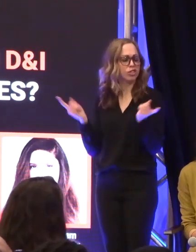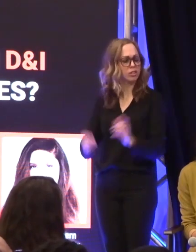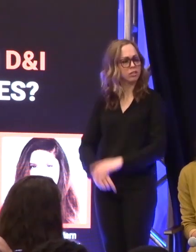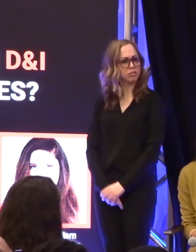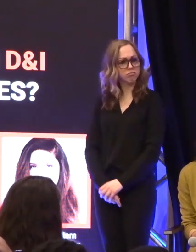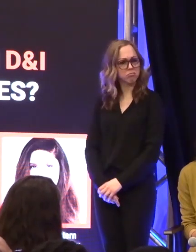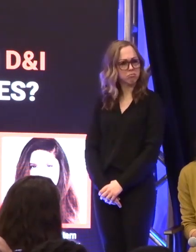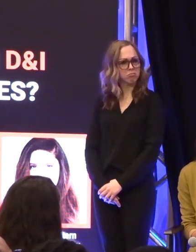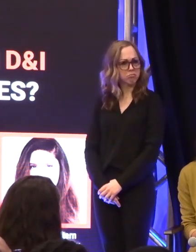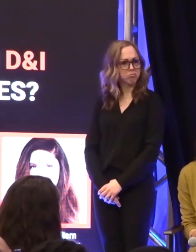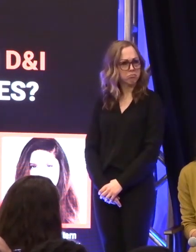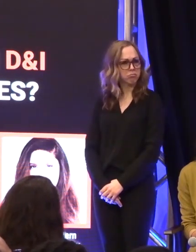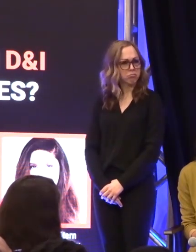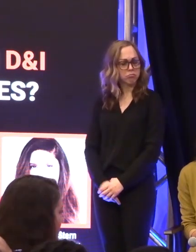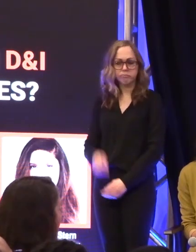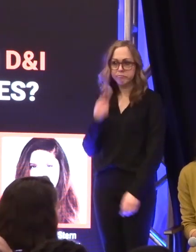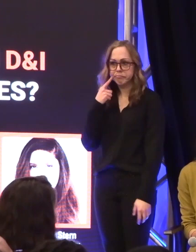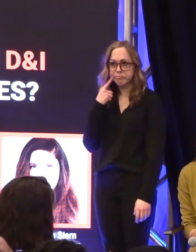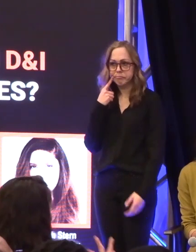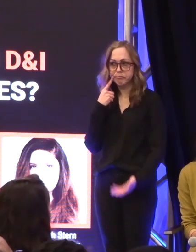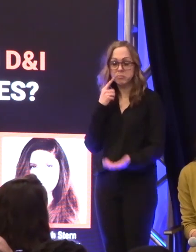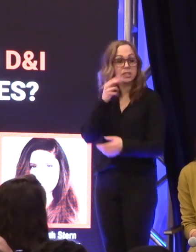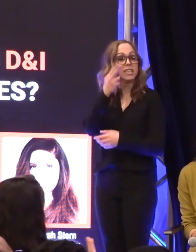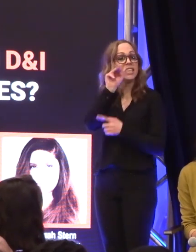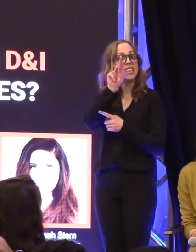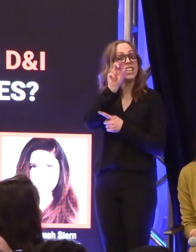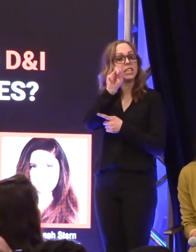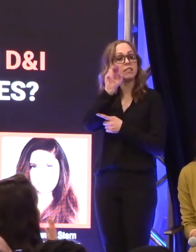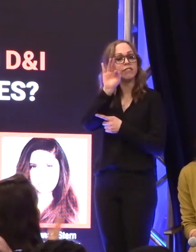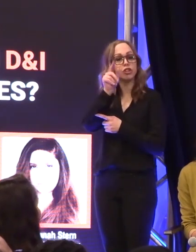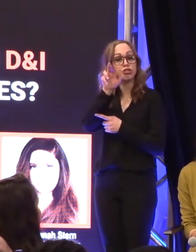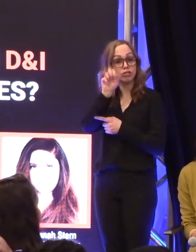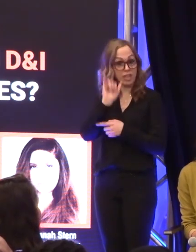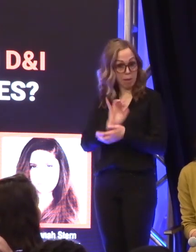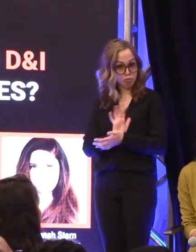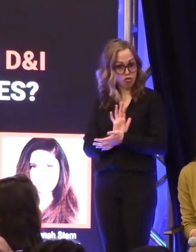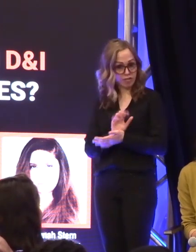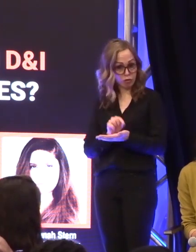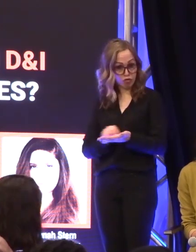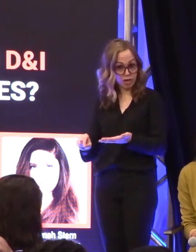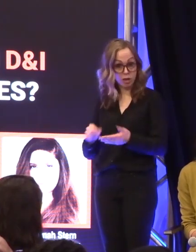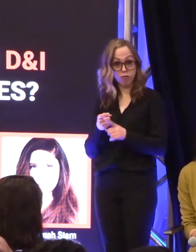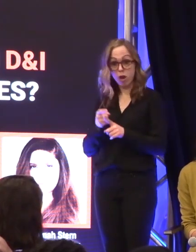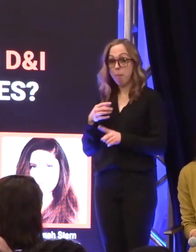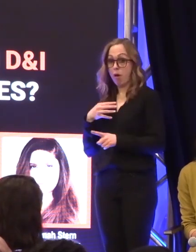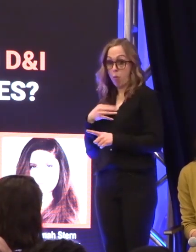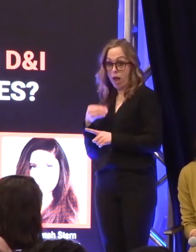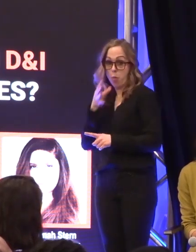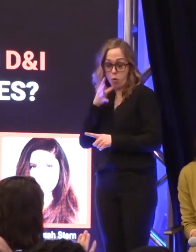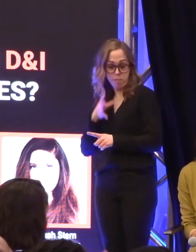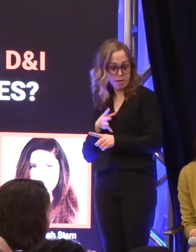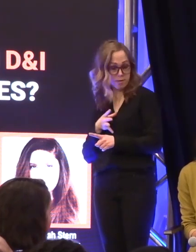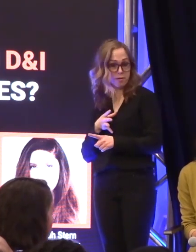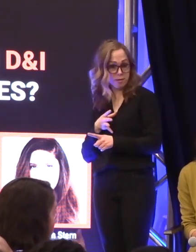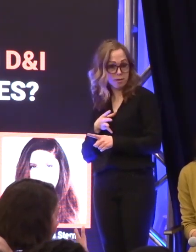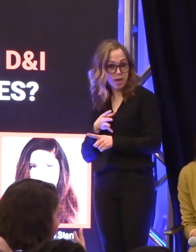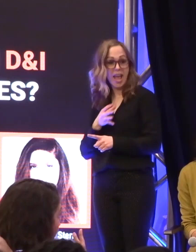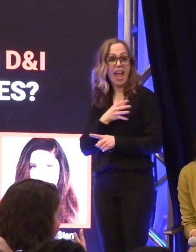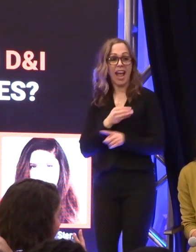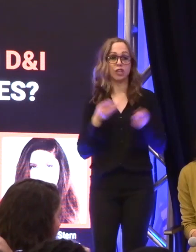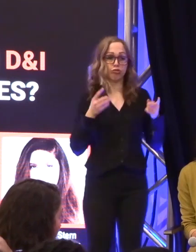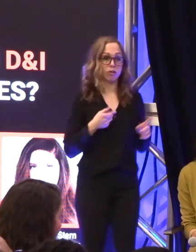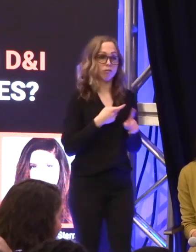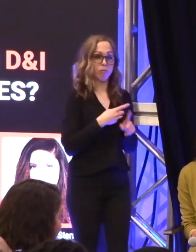You know, let's use Hidden Figures as an example. That was a movie written by a white woman and directed by a white